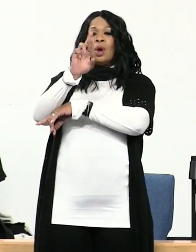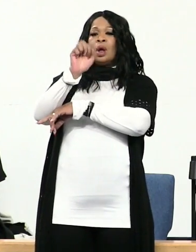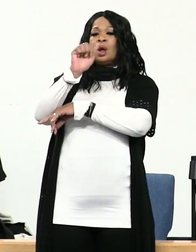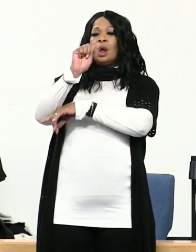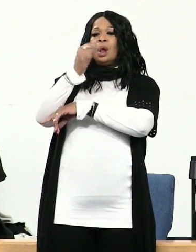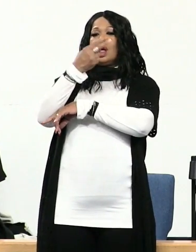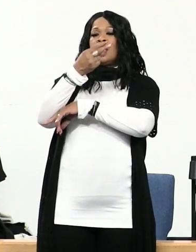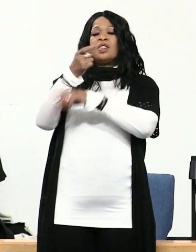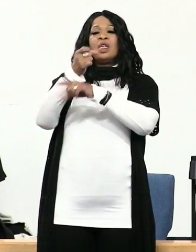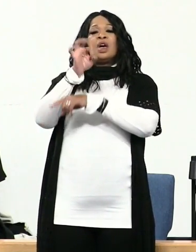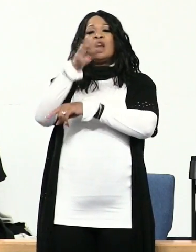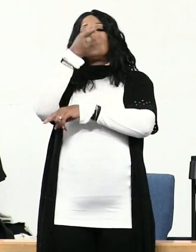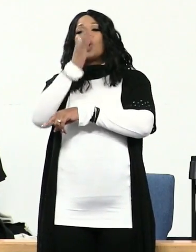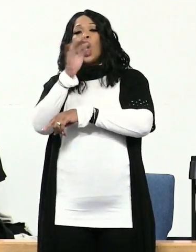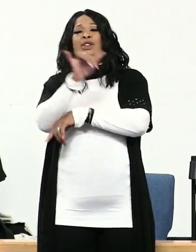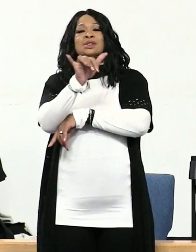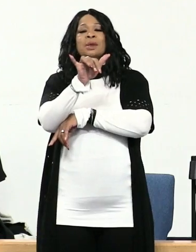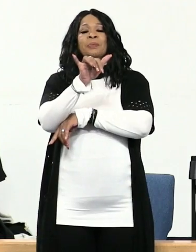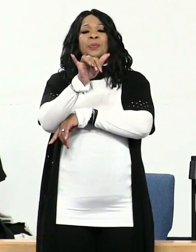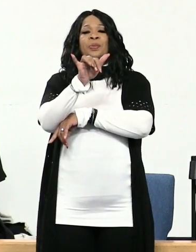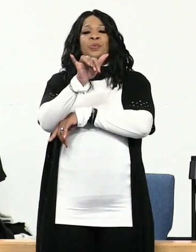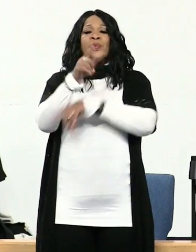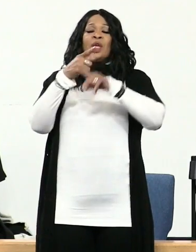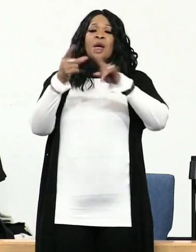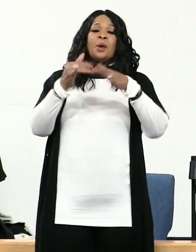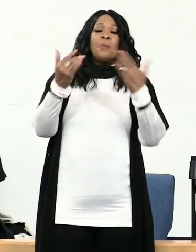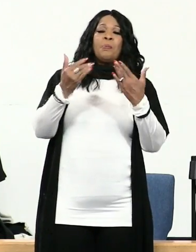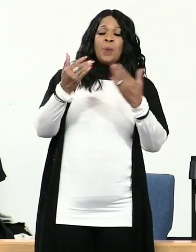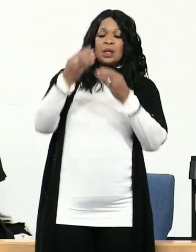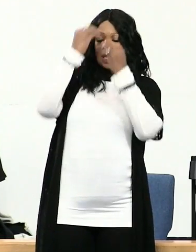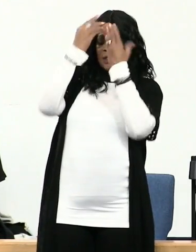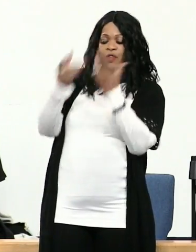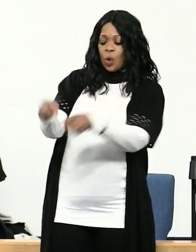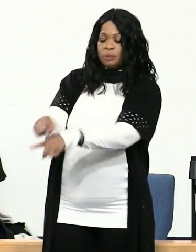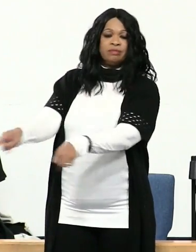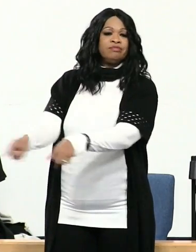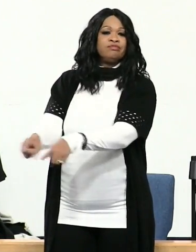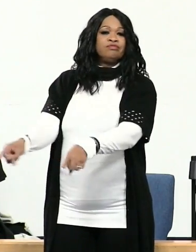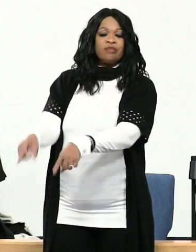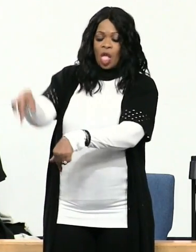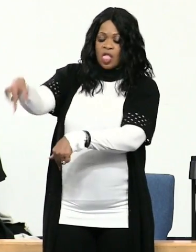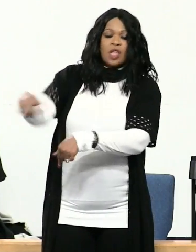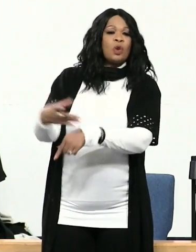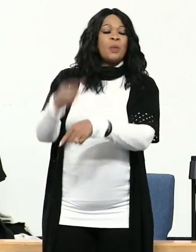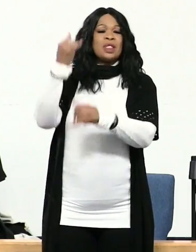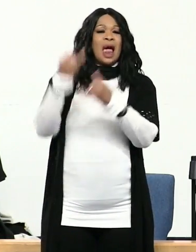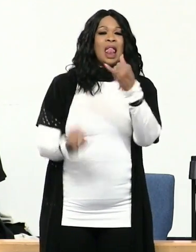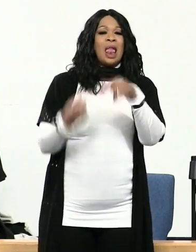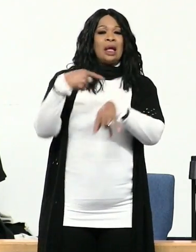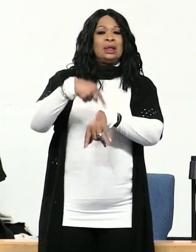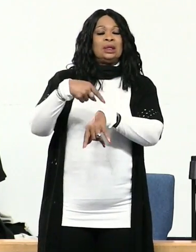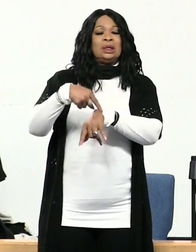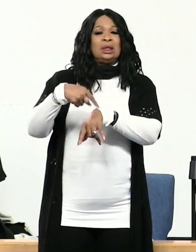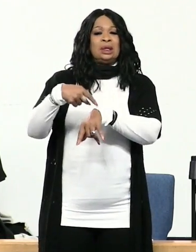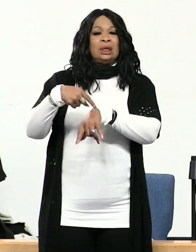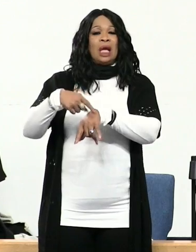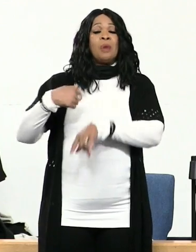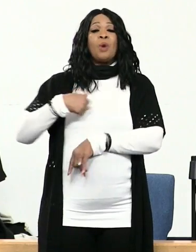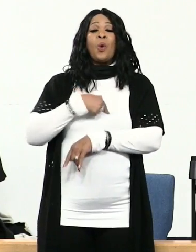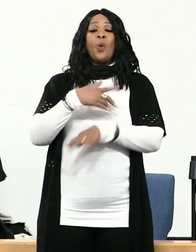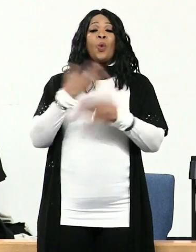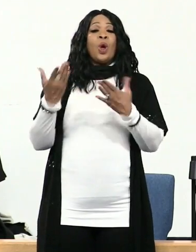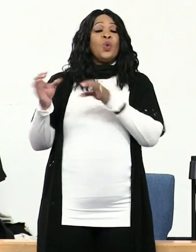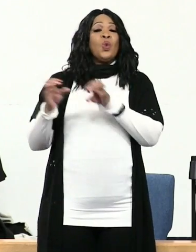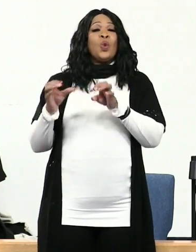too. He lets the 12 know that this will be the last time he participates in the